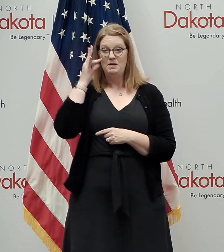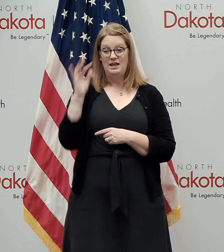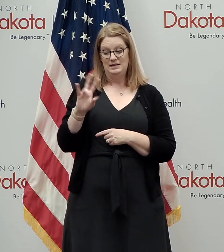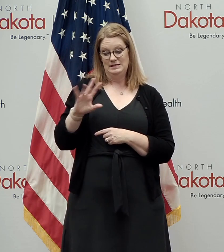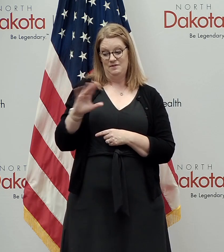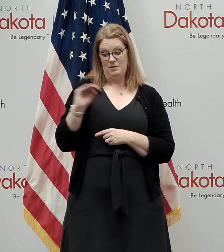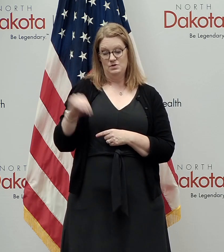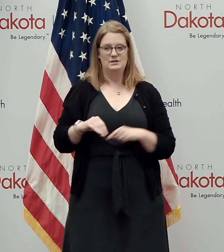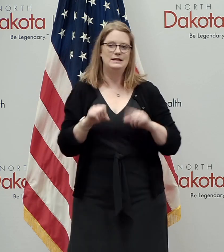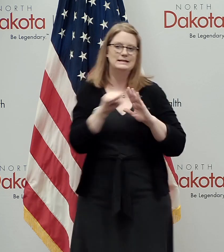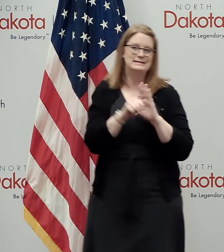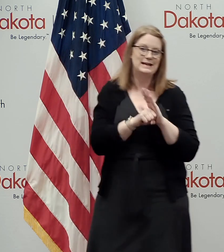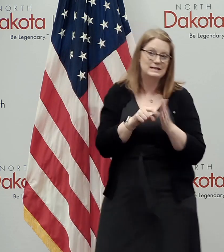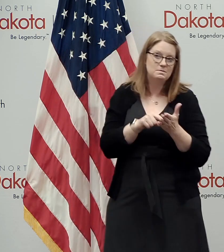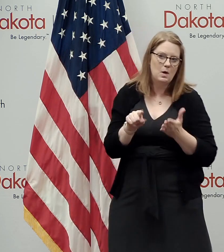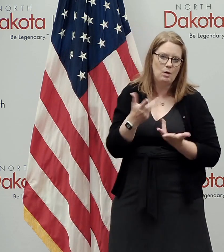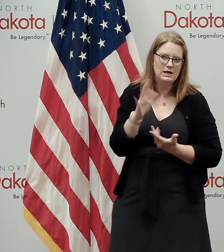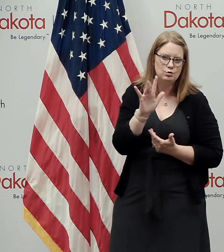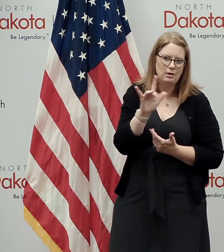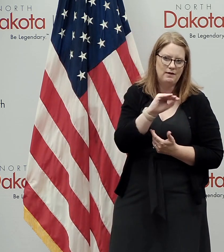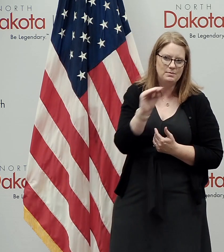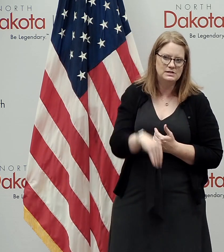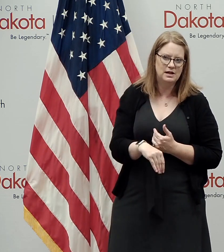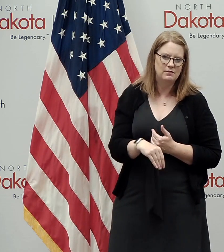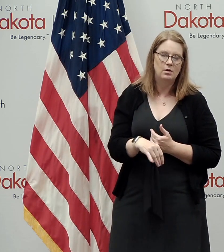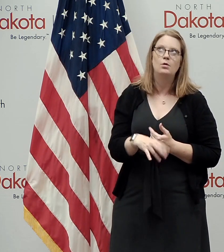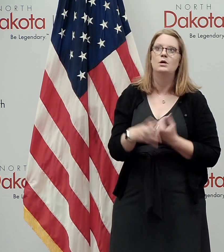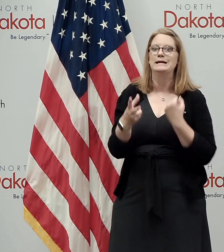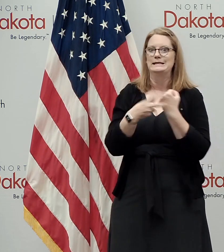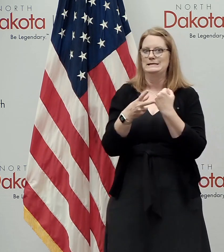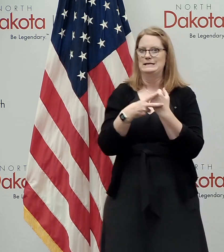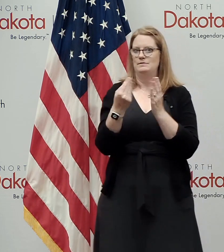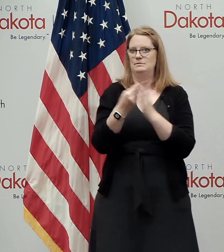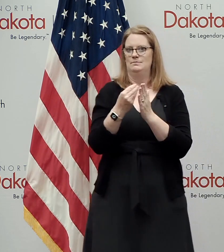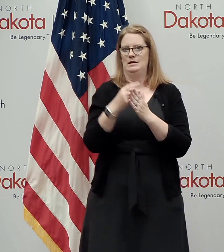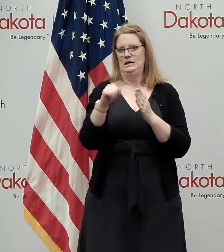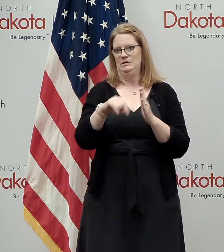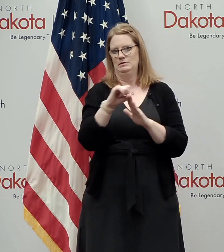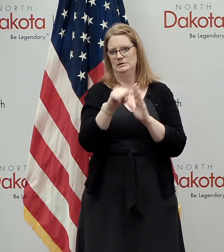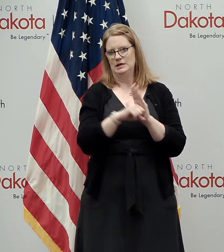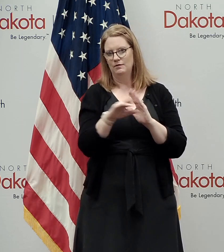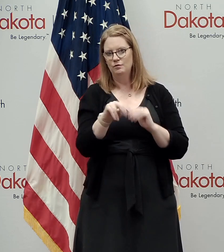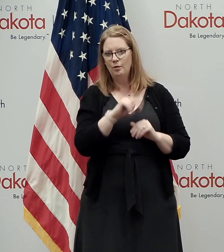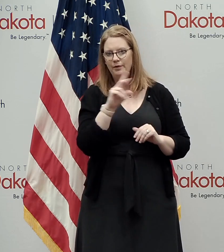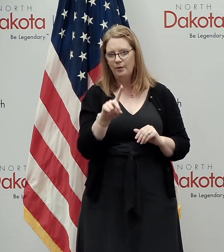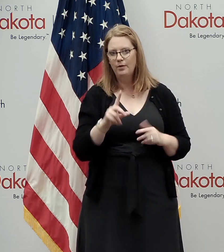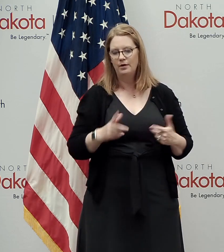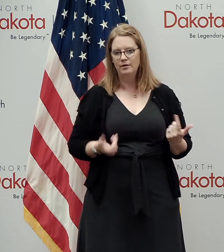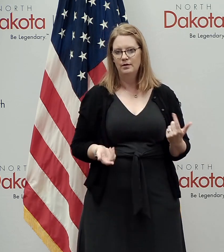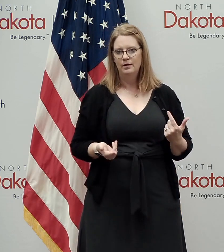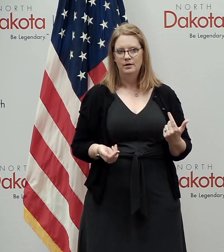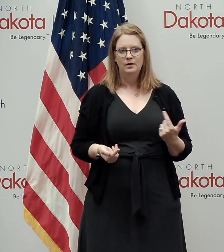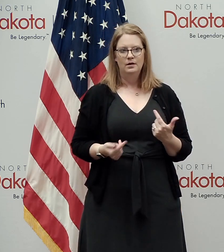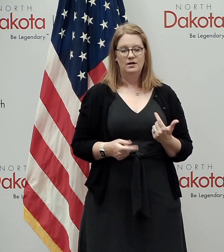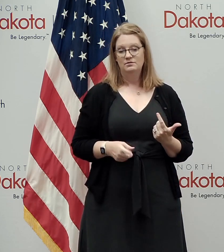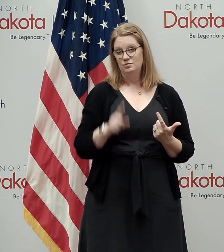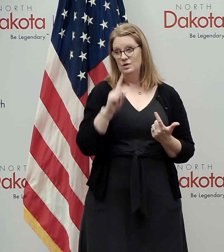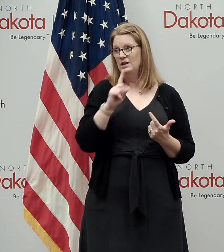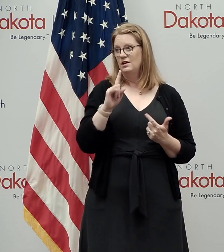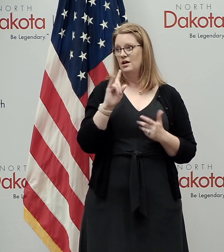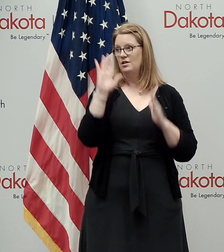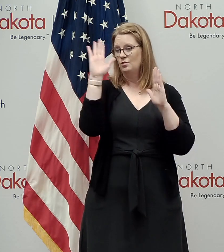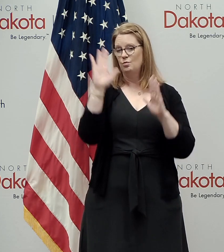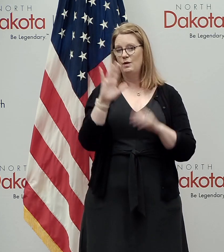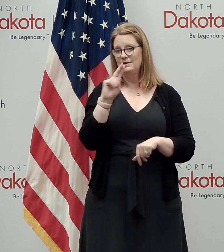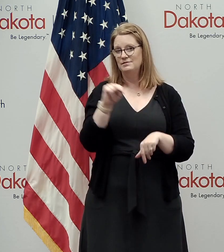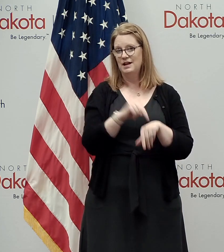up 25%, but this saves tens of millions of dollars for the state of North Dakota in terms of our great National Guard team.